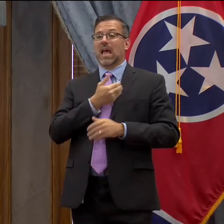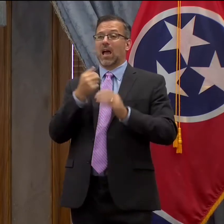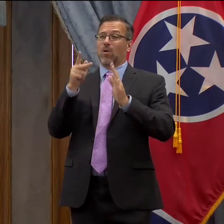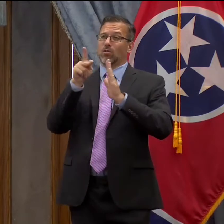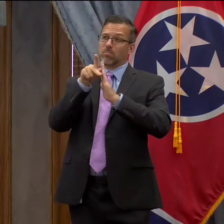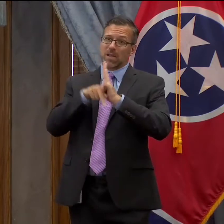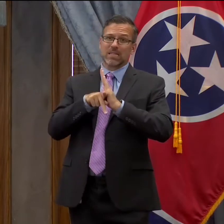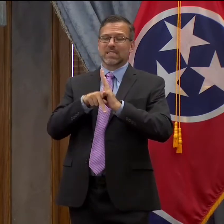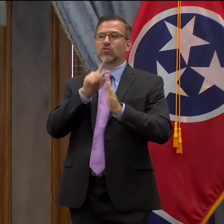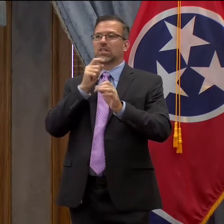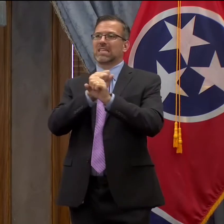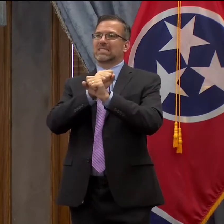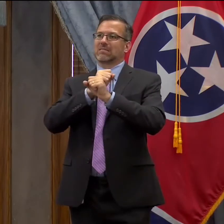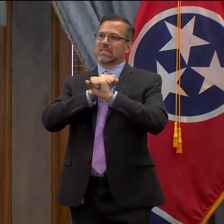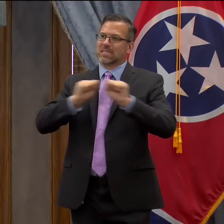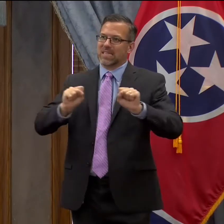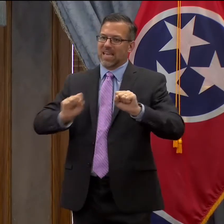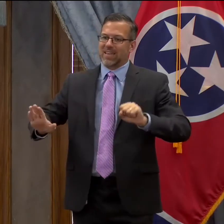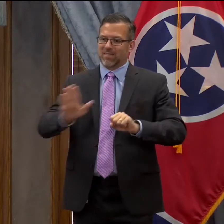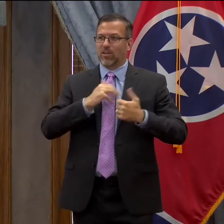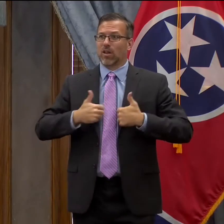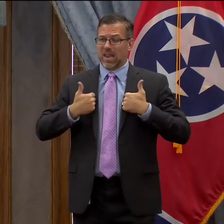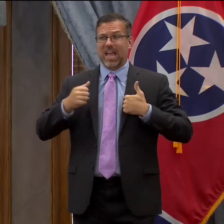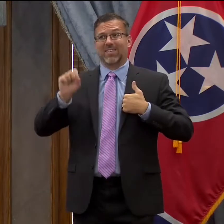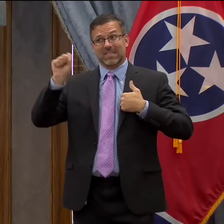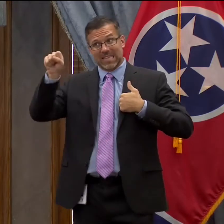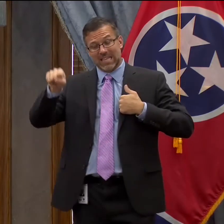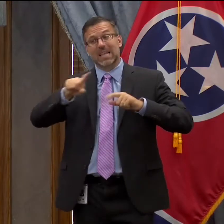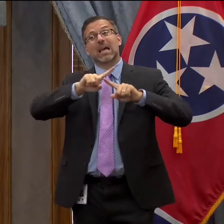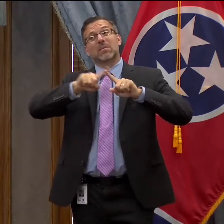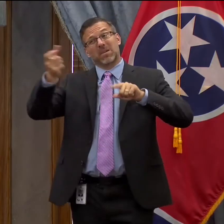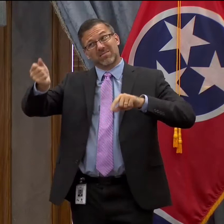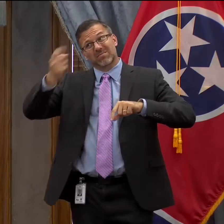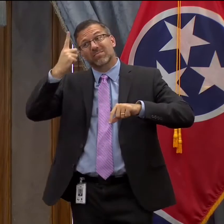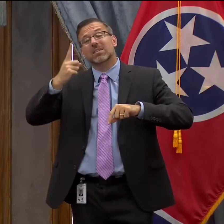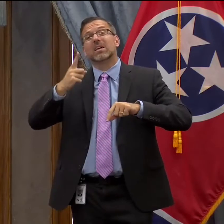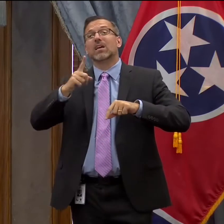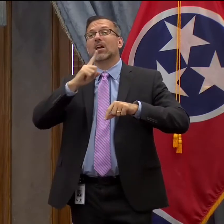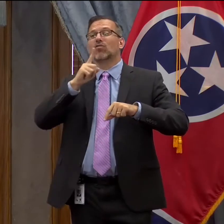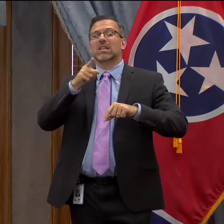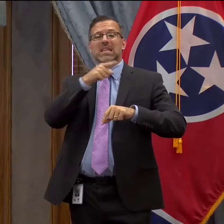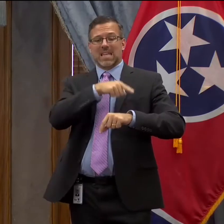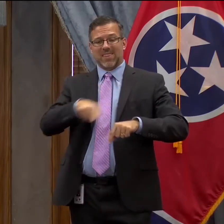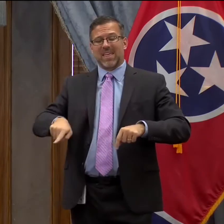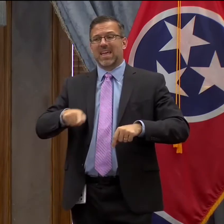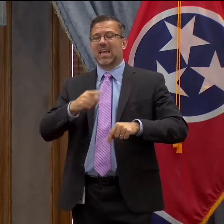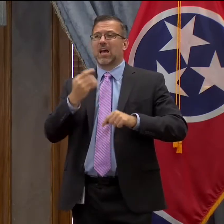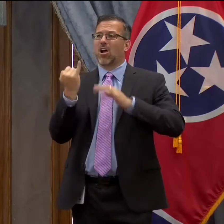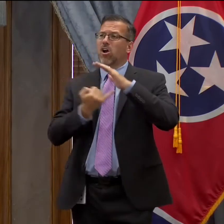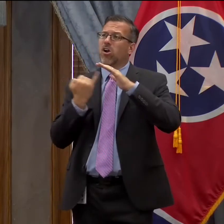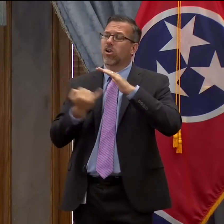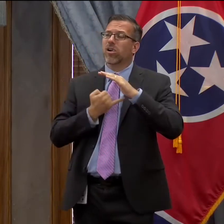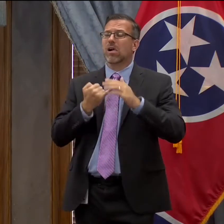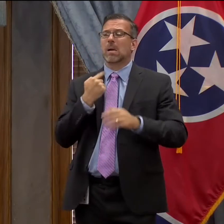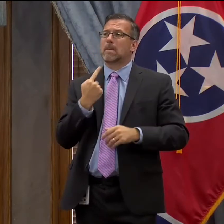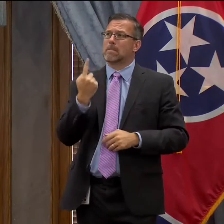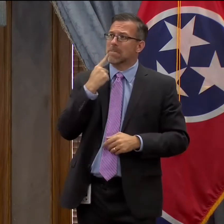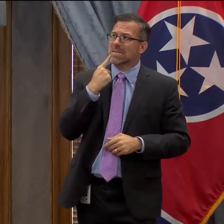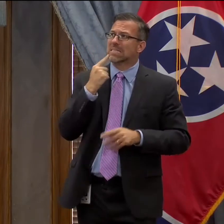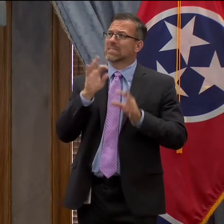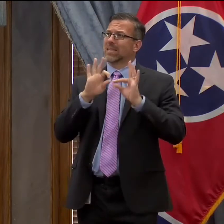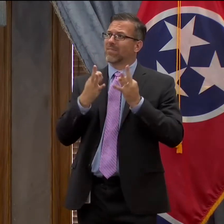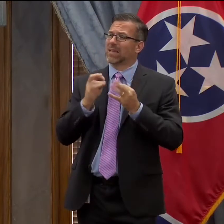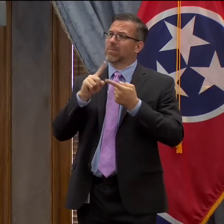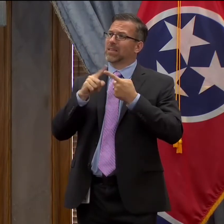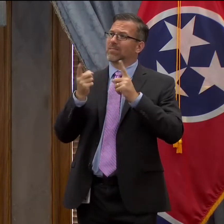hundreds, of lives, but that has come at the expense of valuable time spent with loved ones, many are in